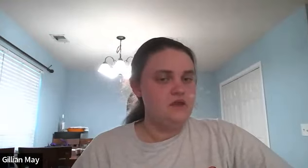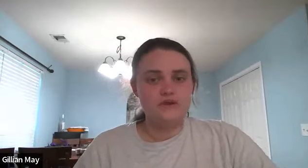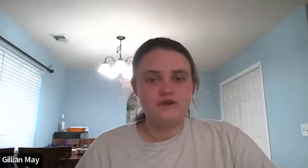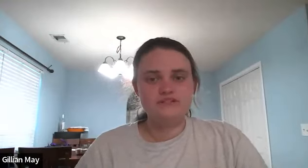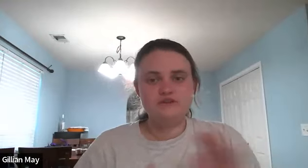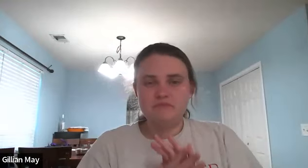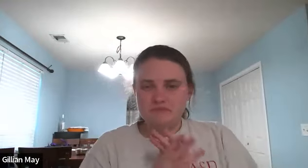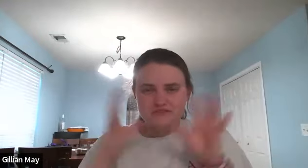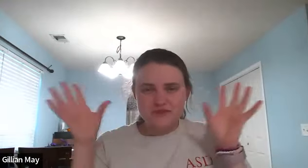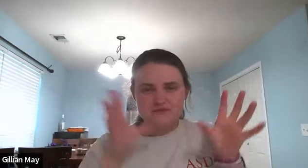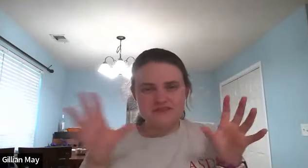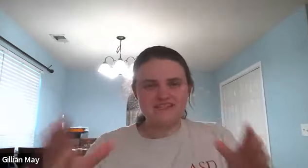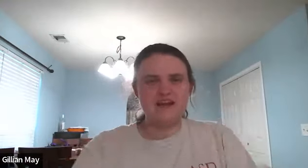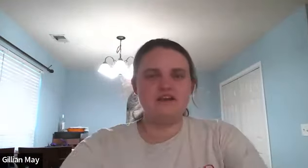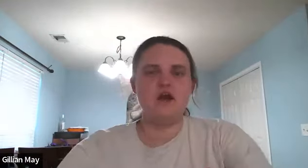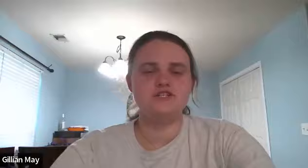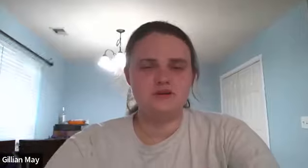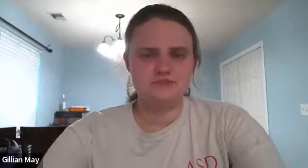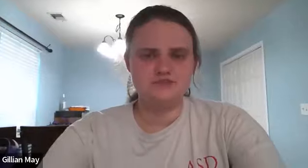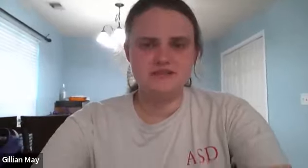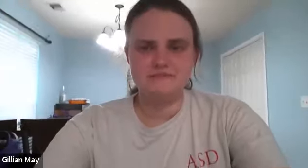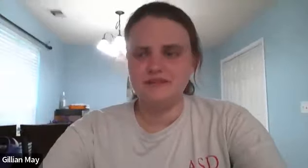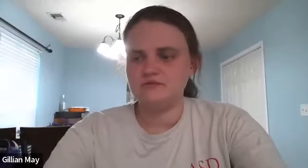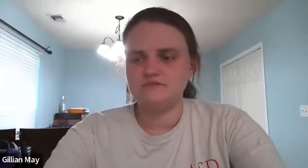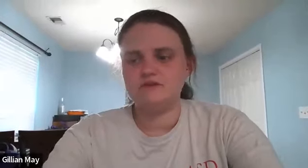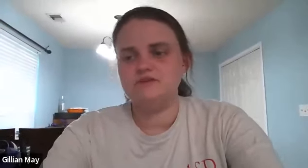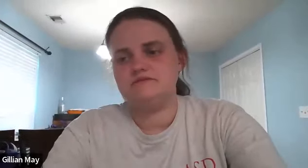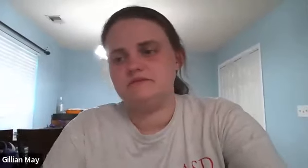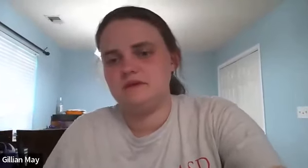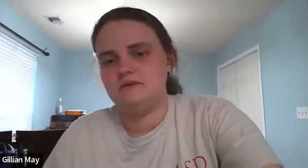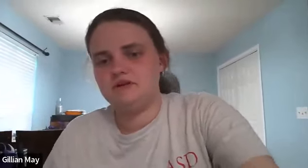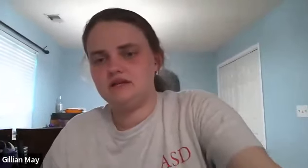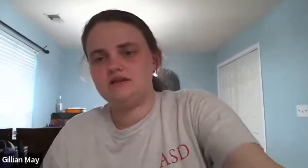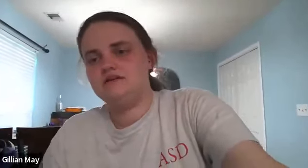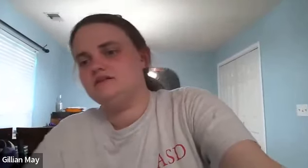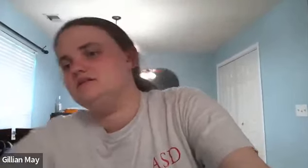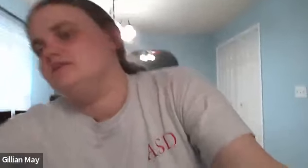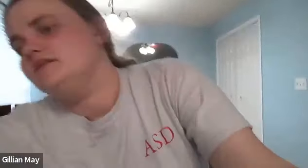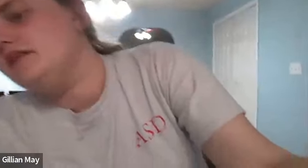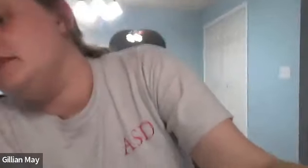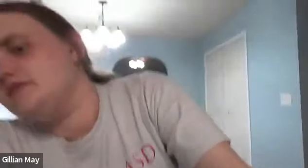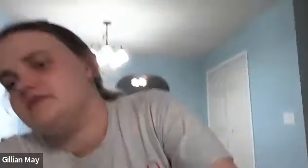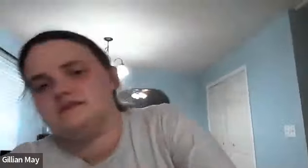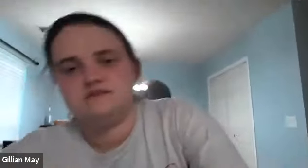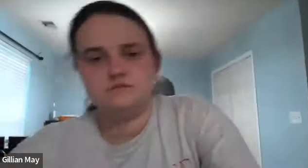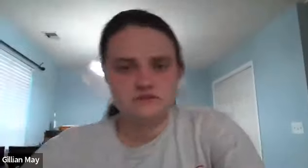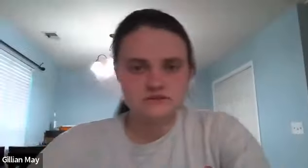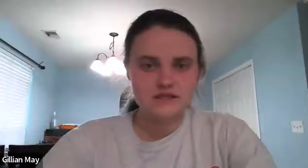we are going to do a bunch of random things, like kind of like a hodgepodge. I'm trying to angle this better. I wonder if maybe putting this will